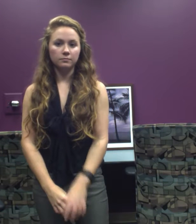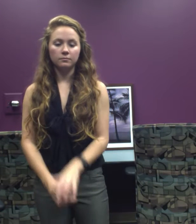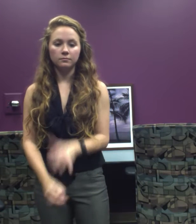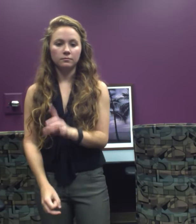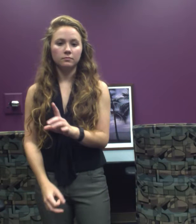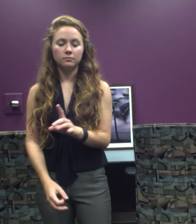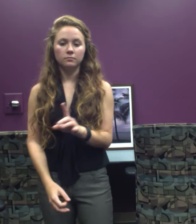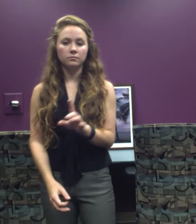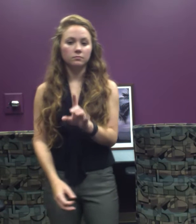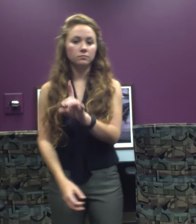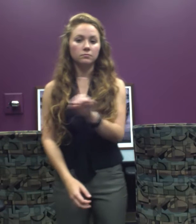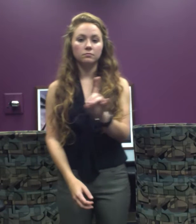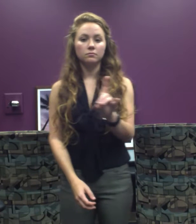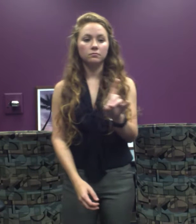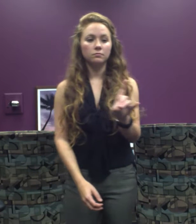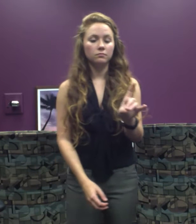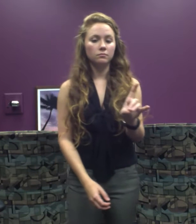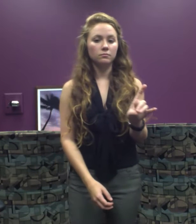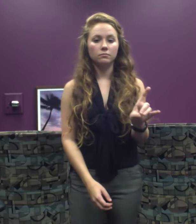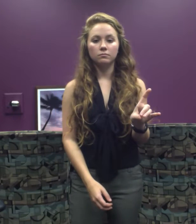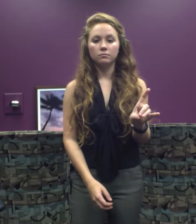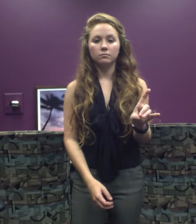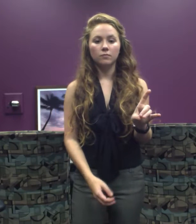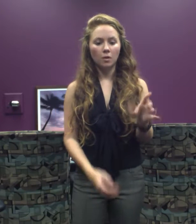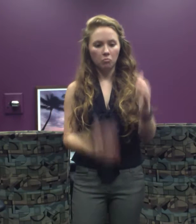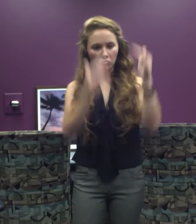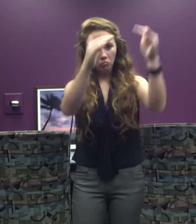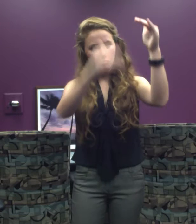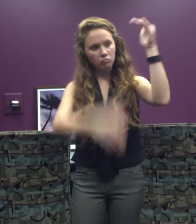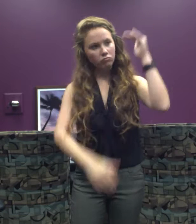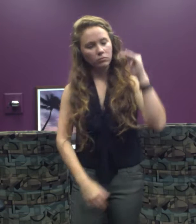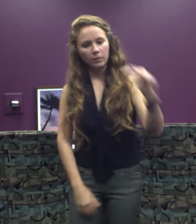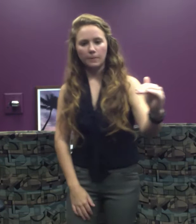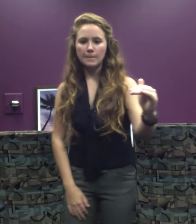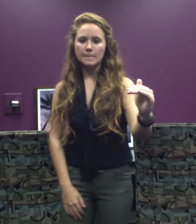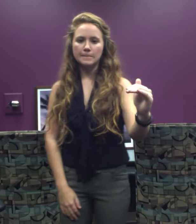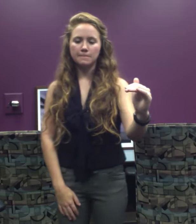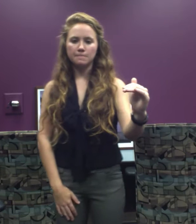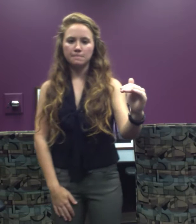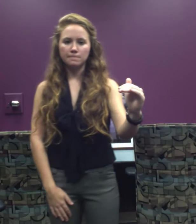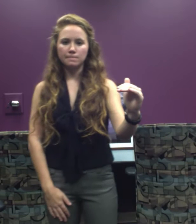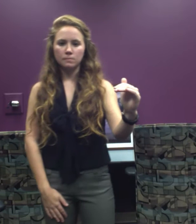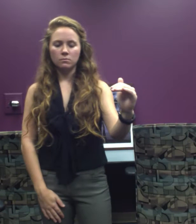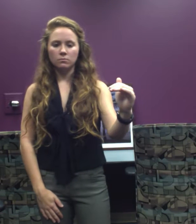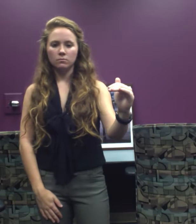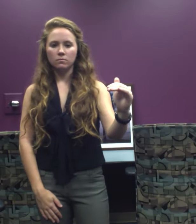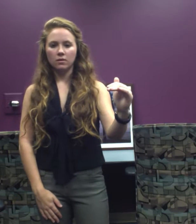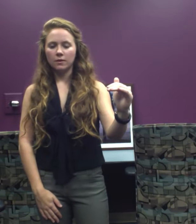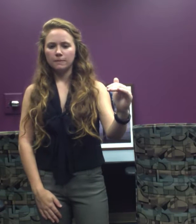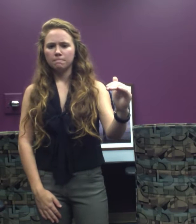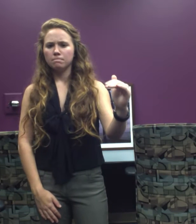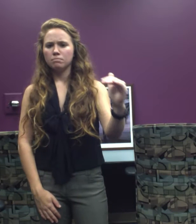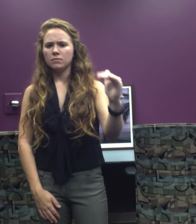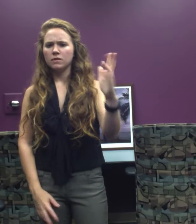them. All right, next step. Now this is where I may lose some people, so let's everyone look over here,